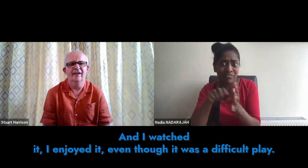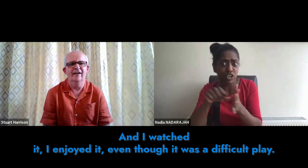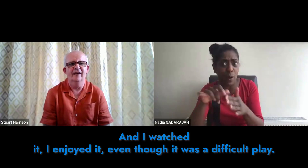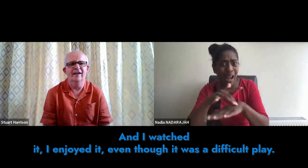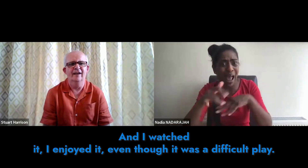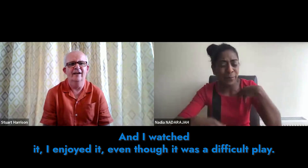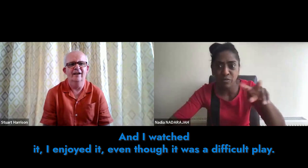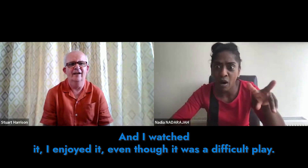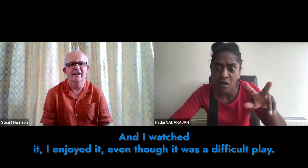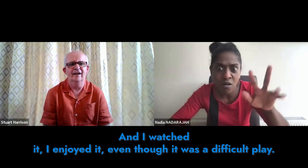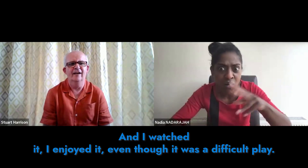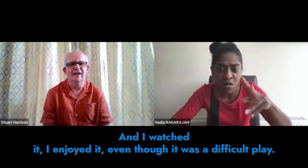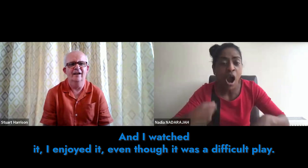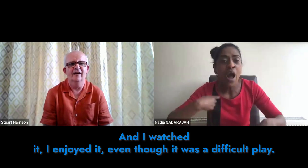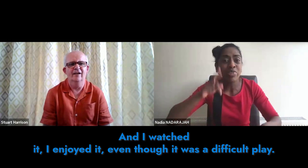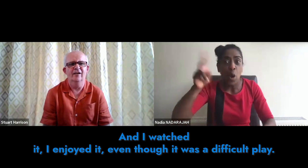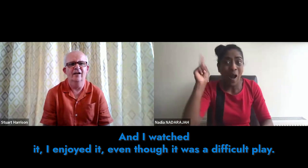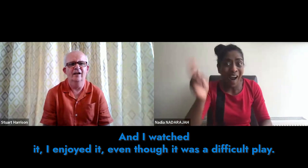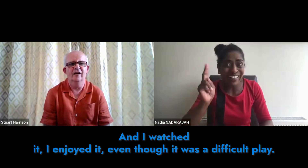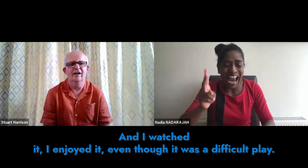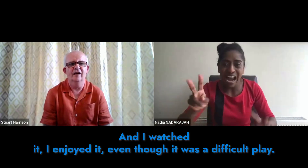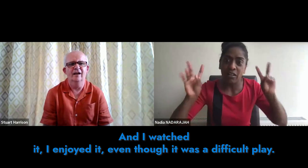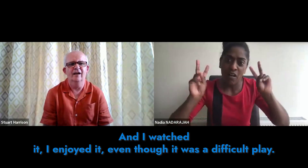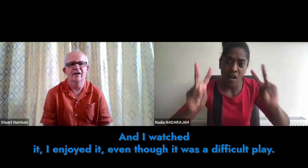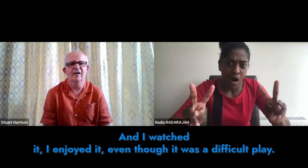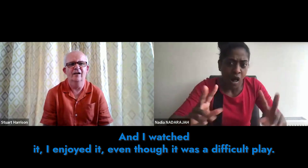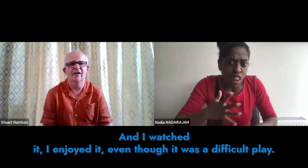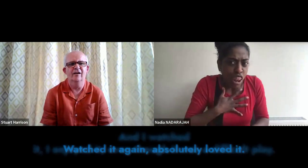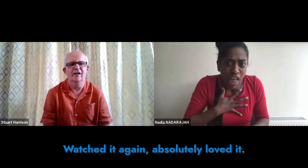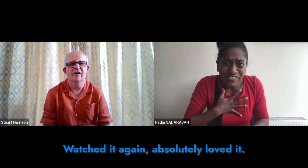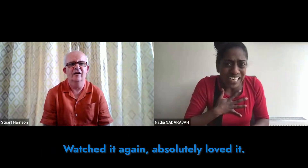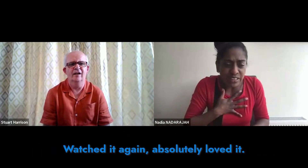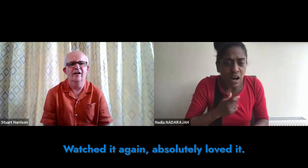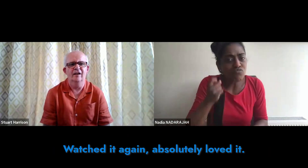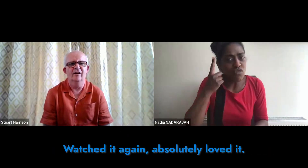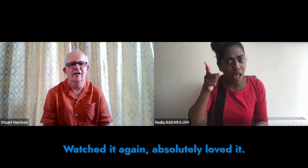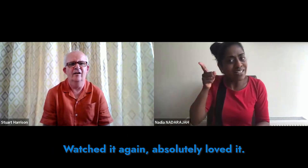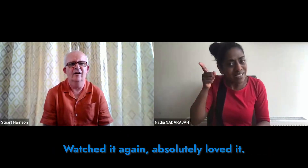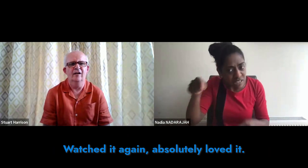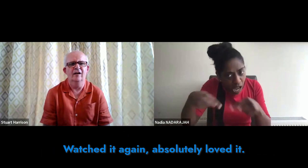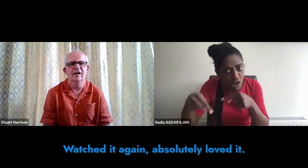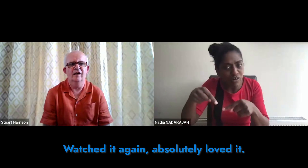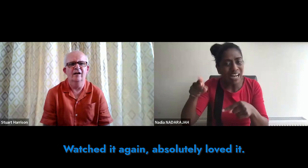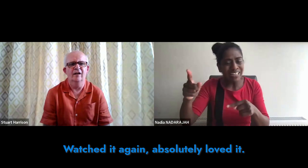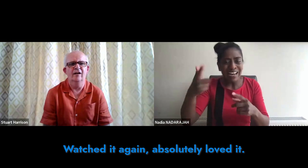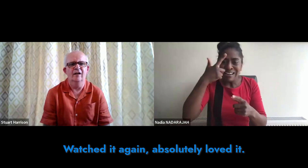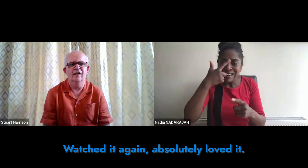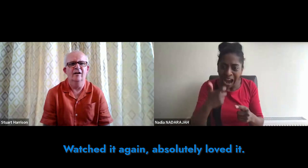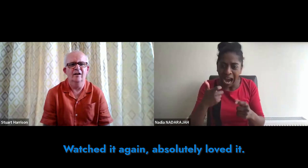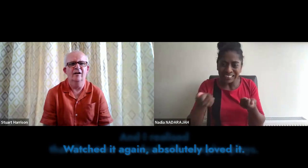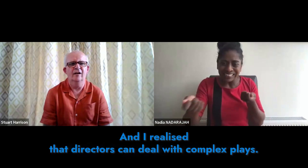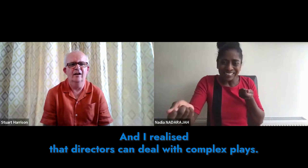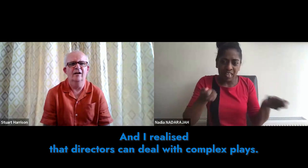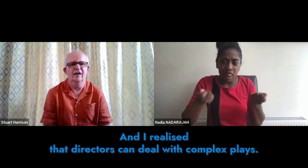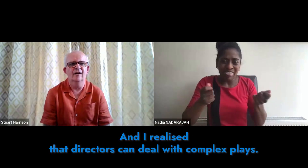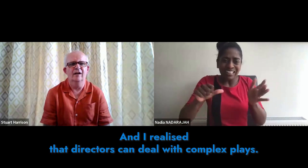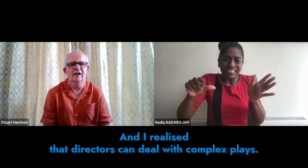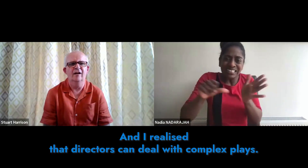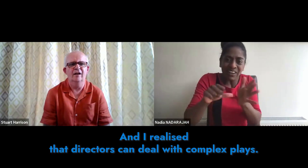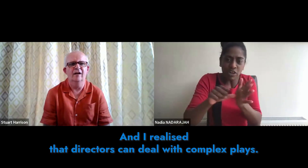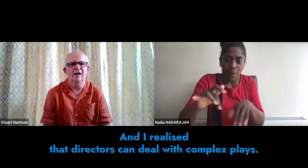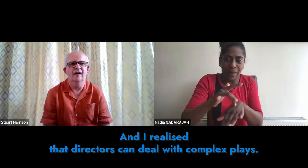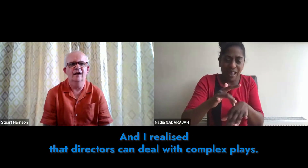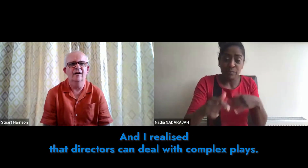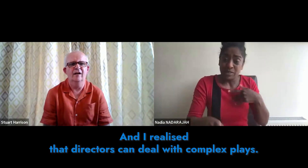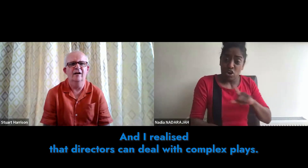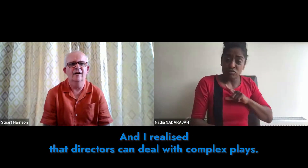And I watched it. I enjoyed it, even though it was a difficult play. Watched it again. Absolutely loved it. And I realized